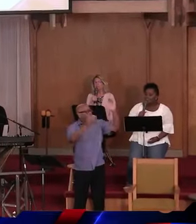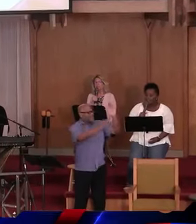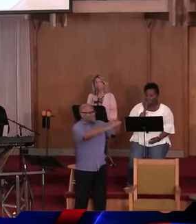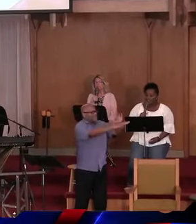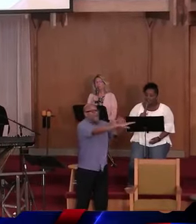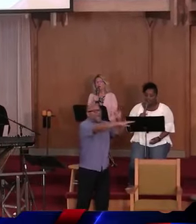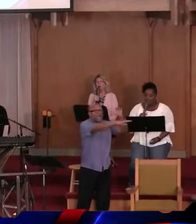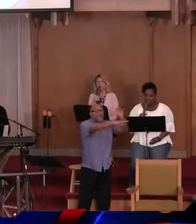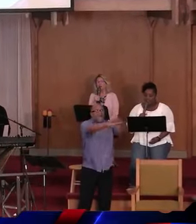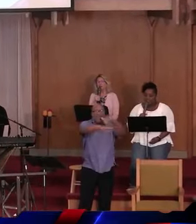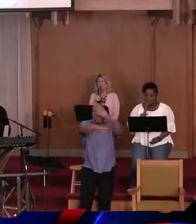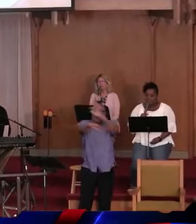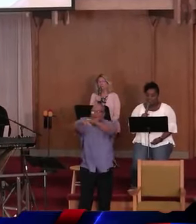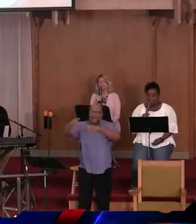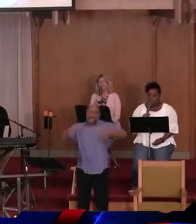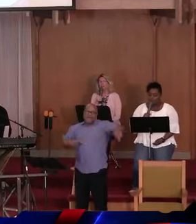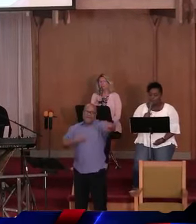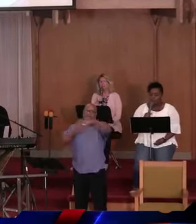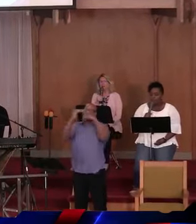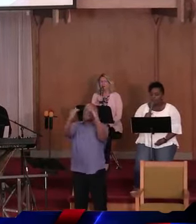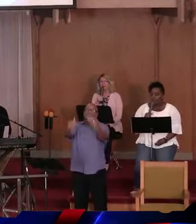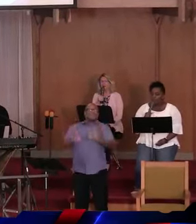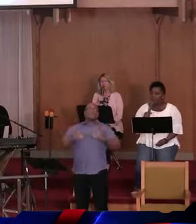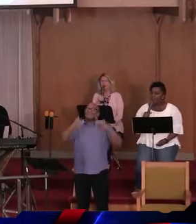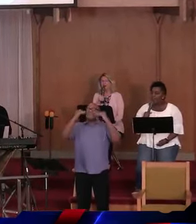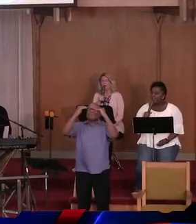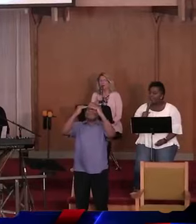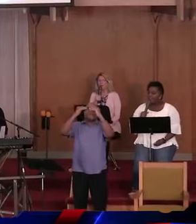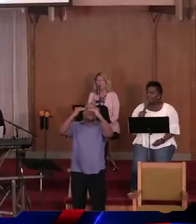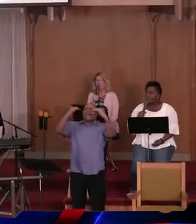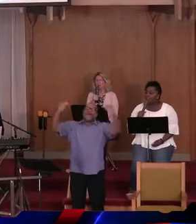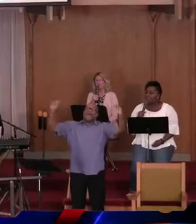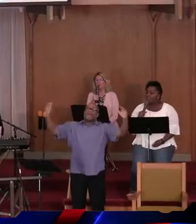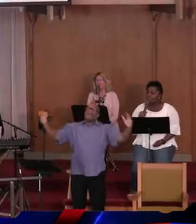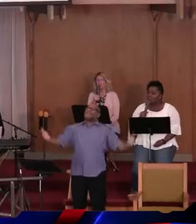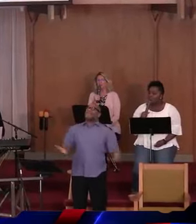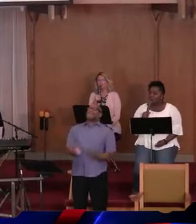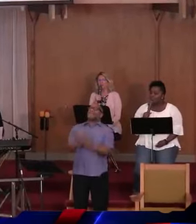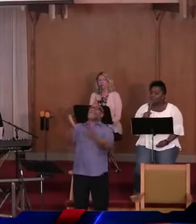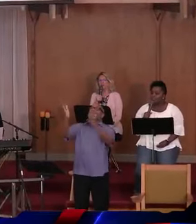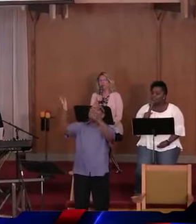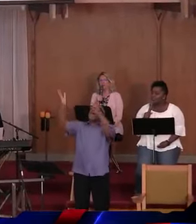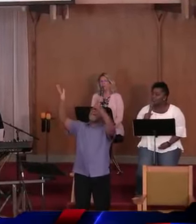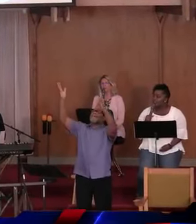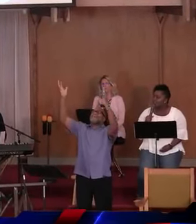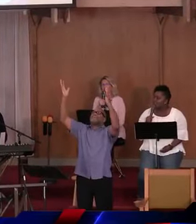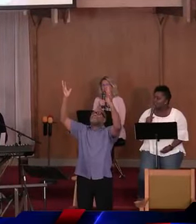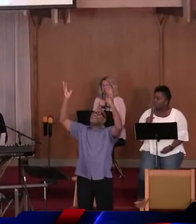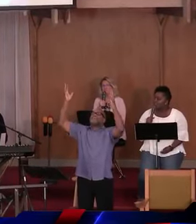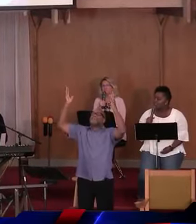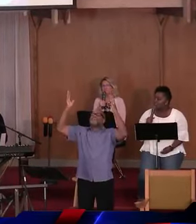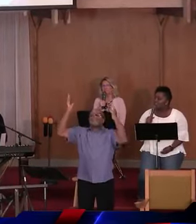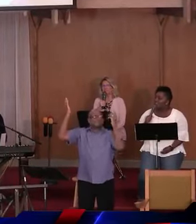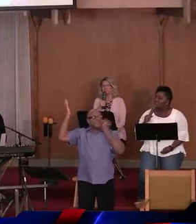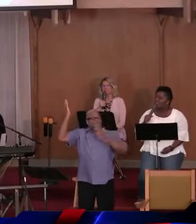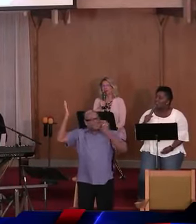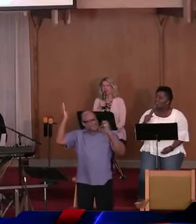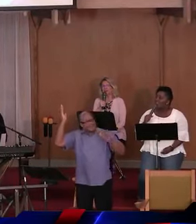Zion is calling us to a higher place of praise.